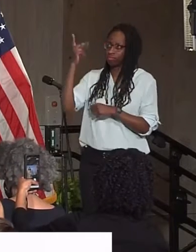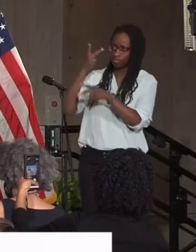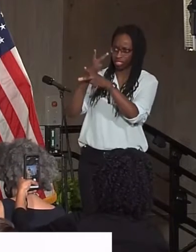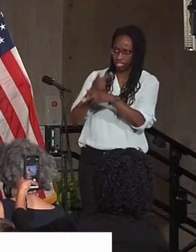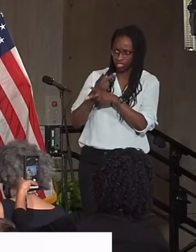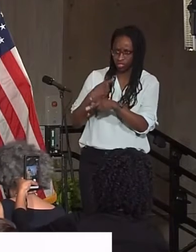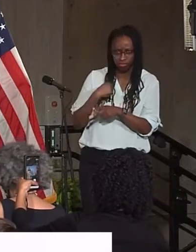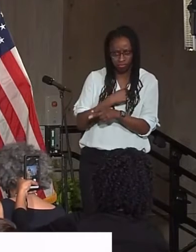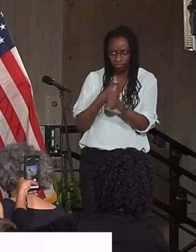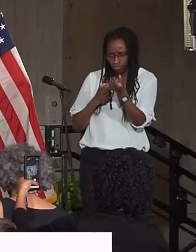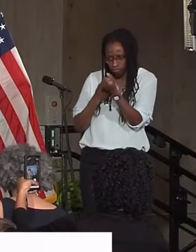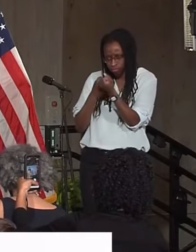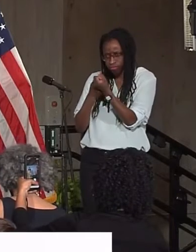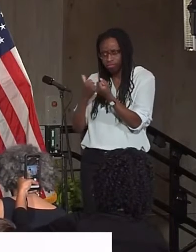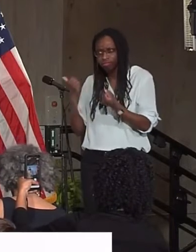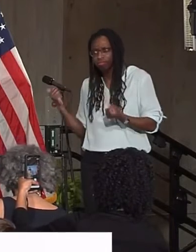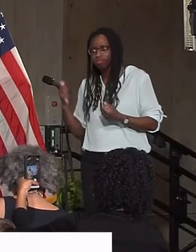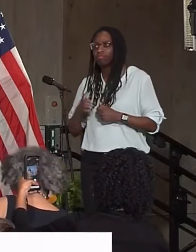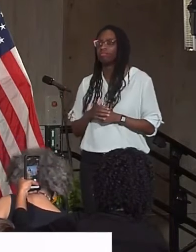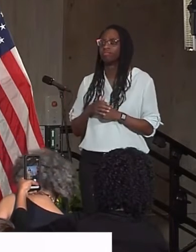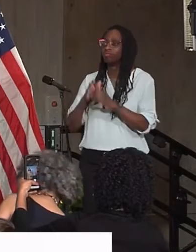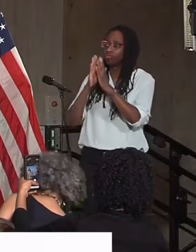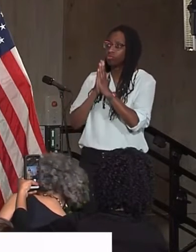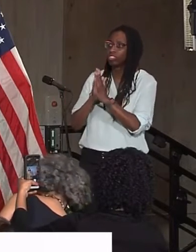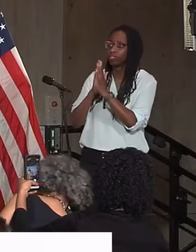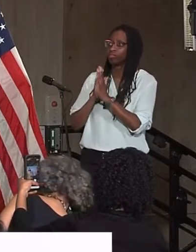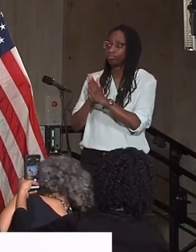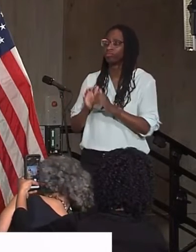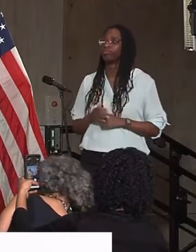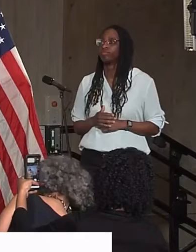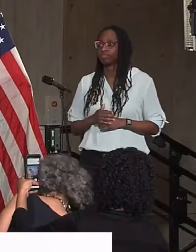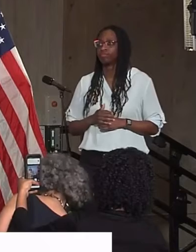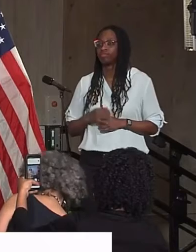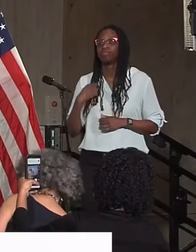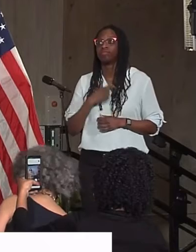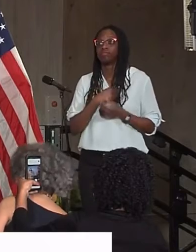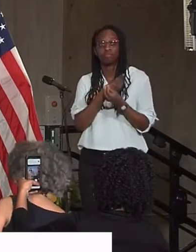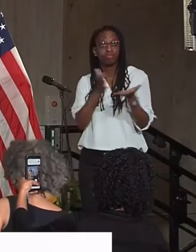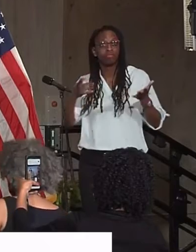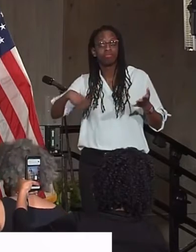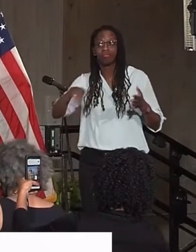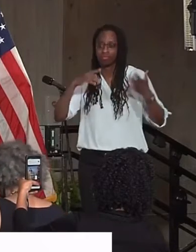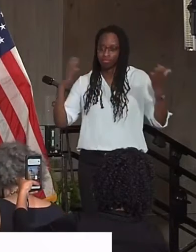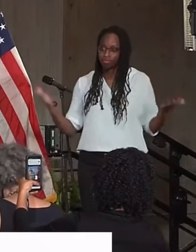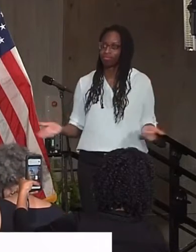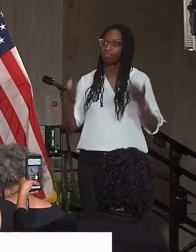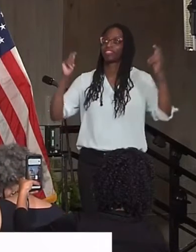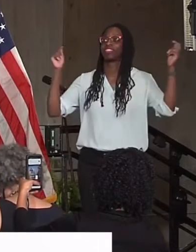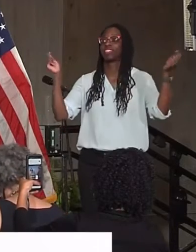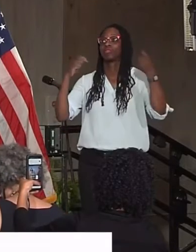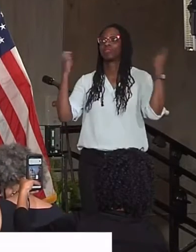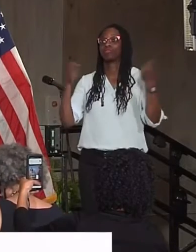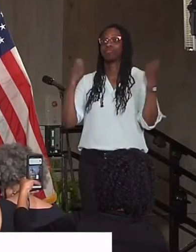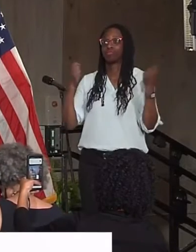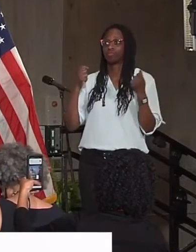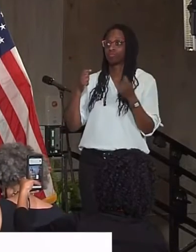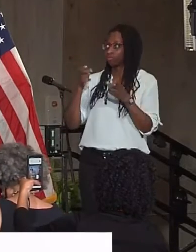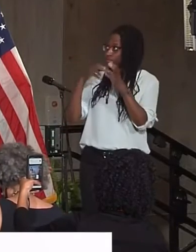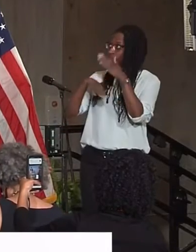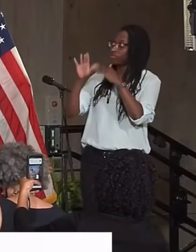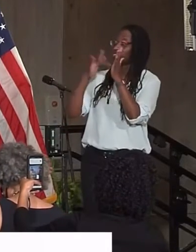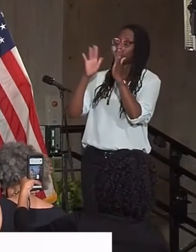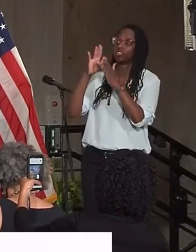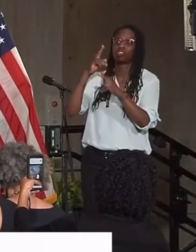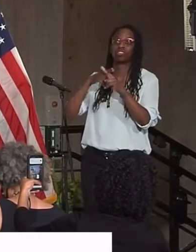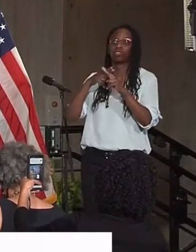pray. We give you this ceremony today in the name of the one who I call Jesus Christ. Let every heart and